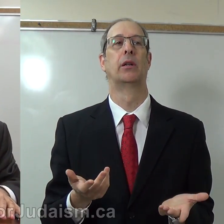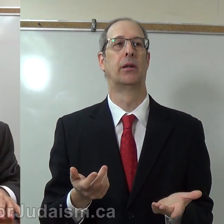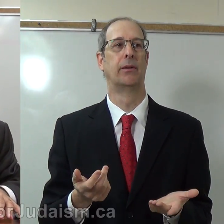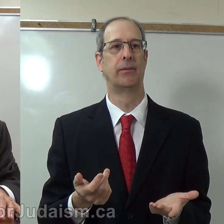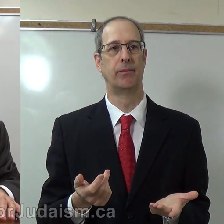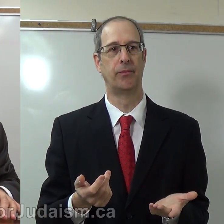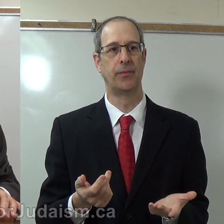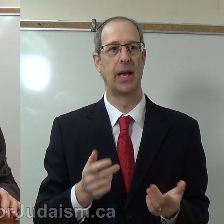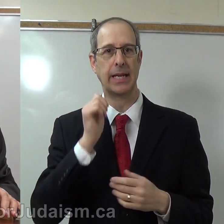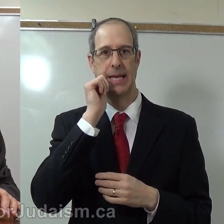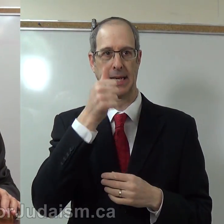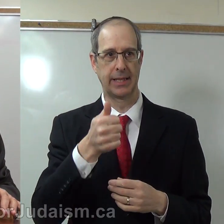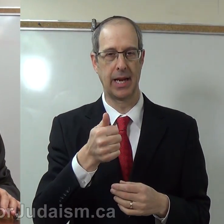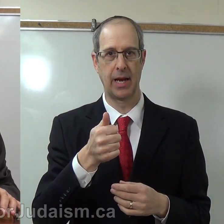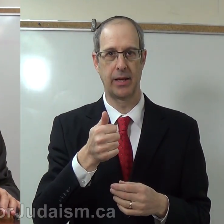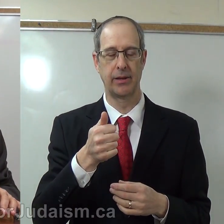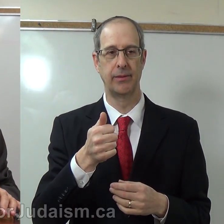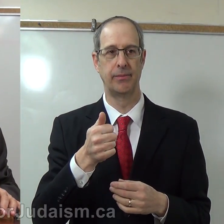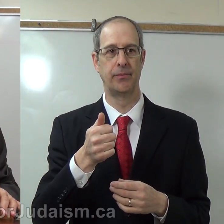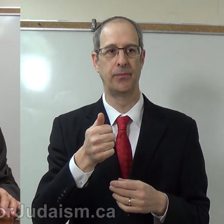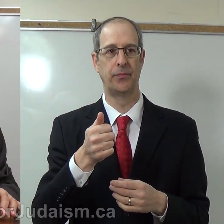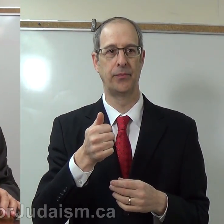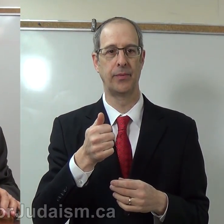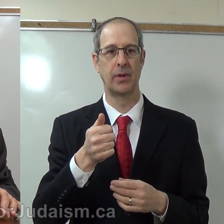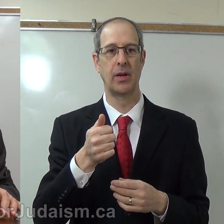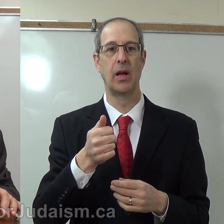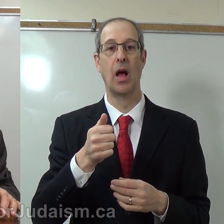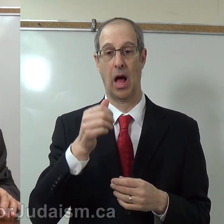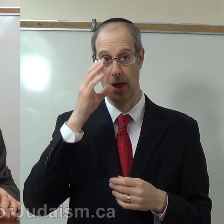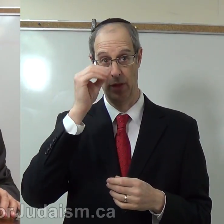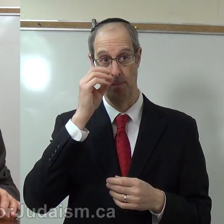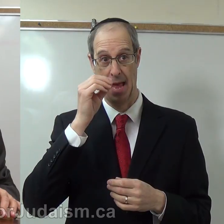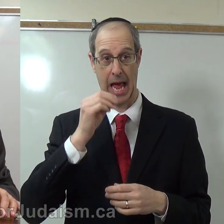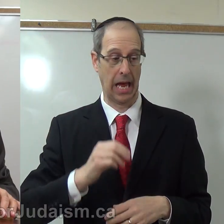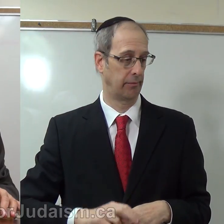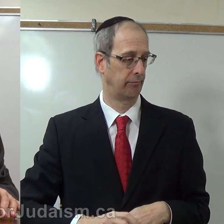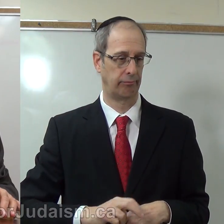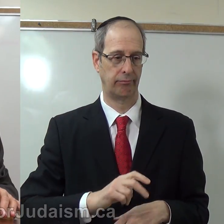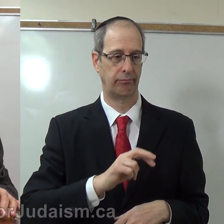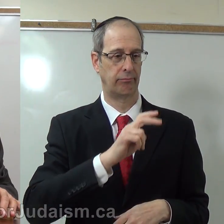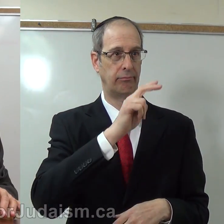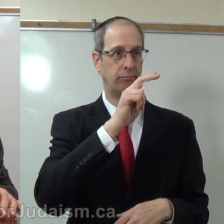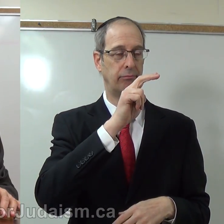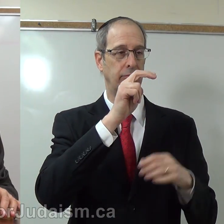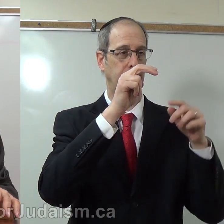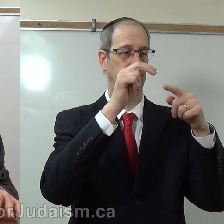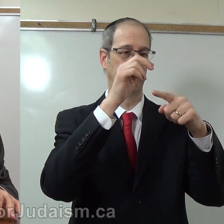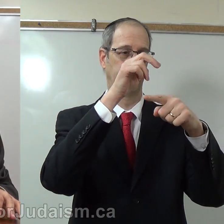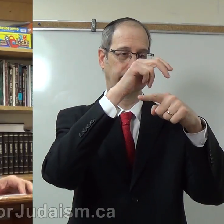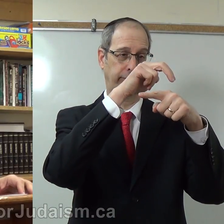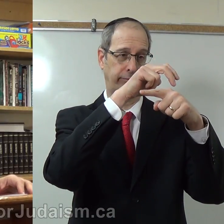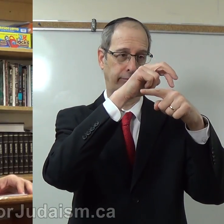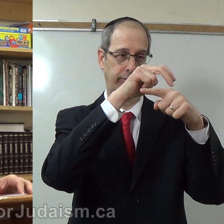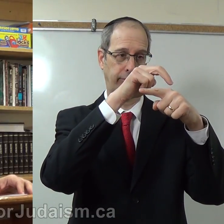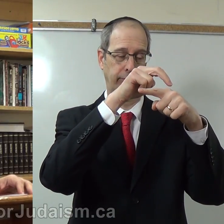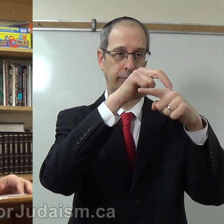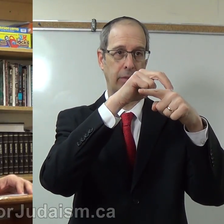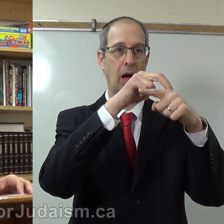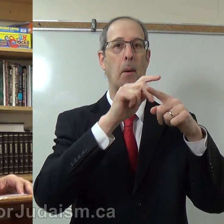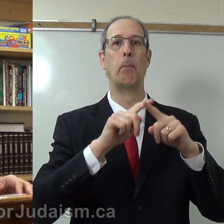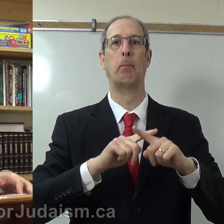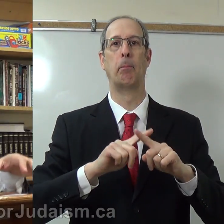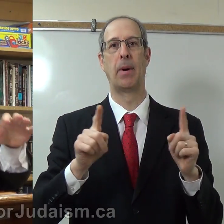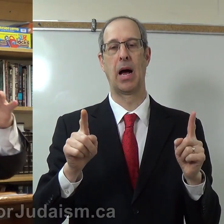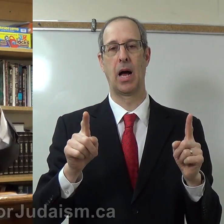The next day, he climbed up to this wire again. but this time,